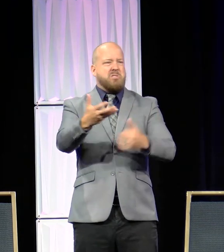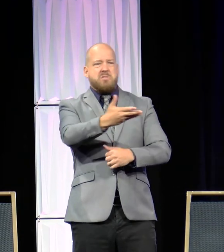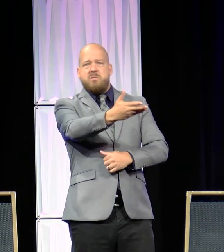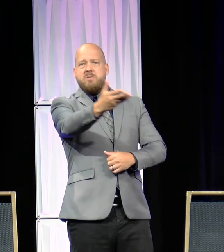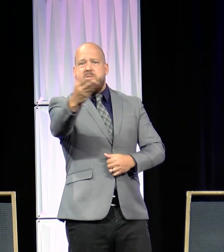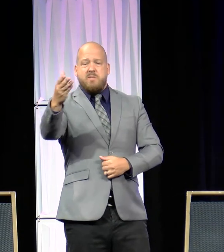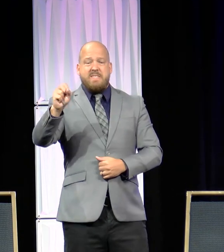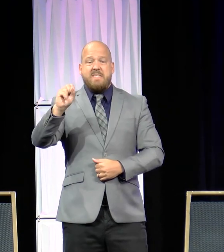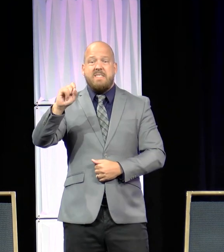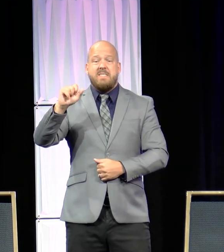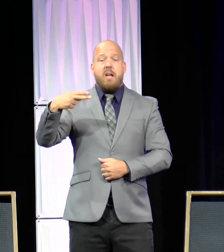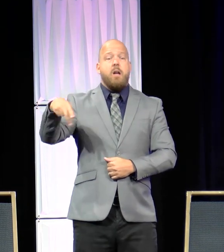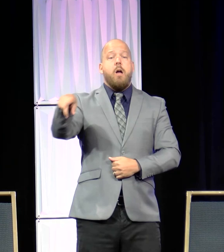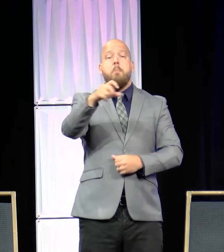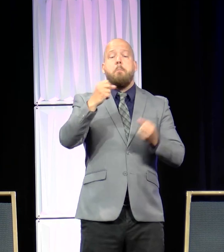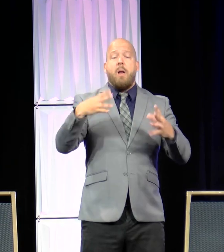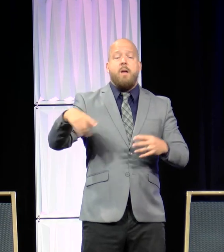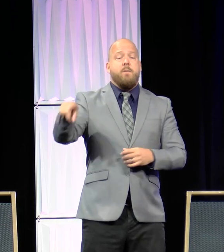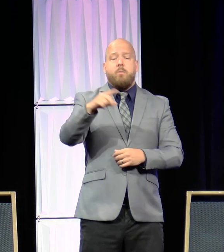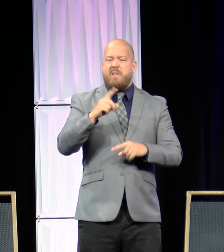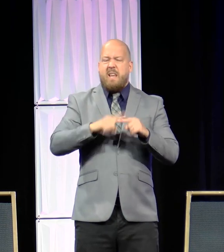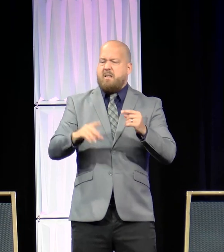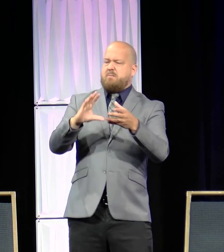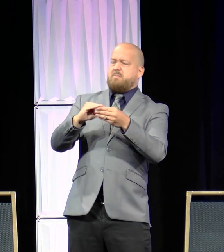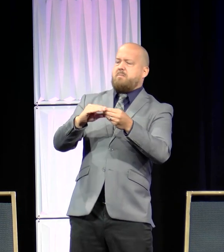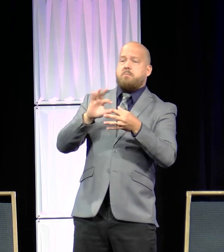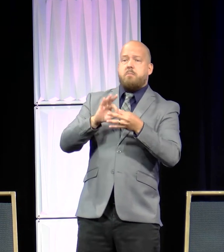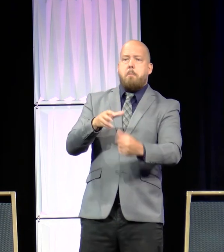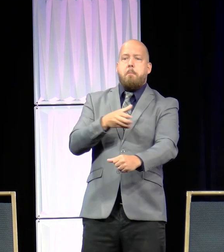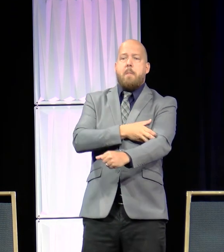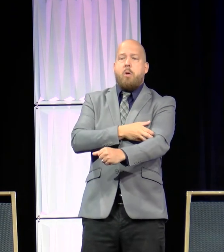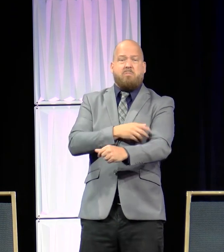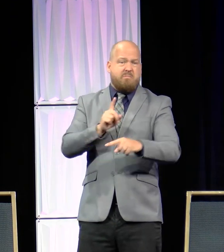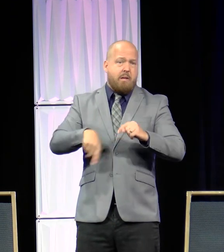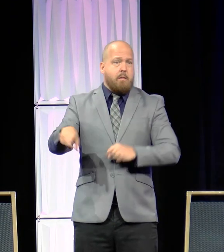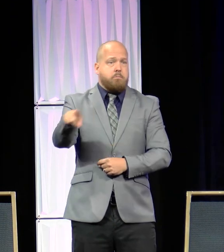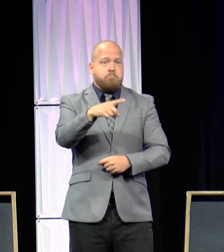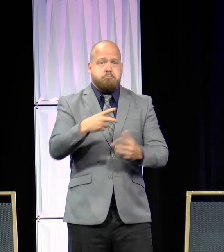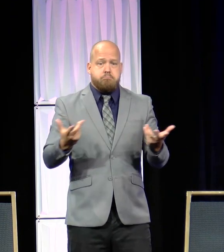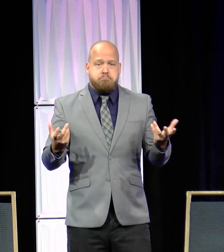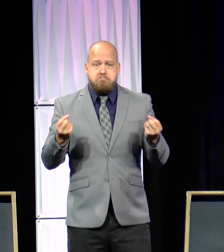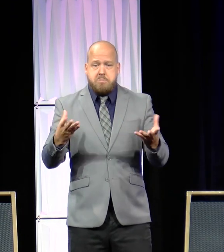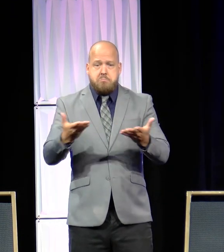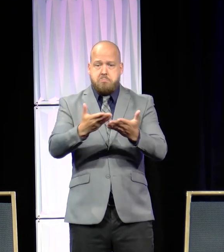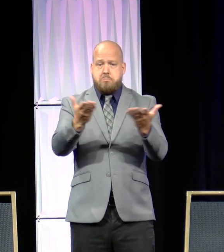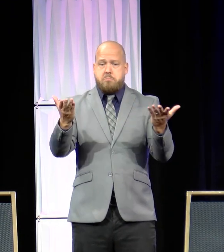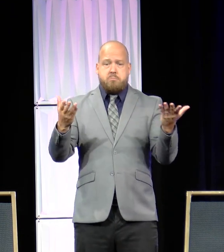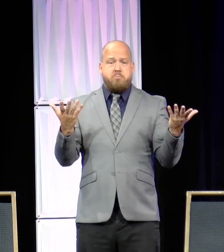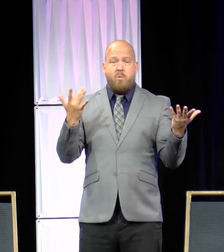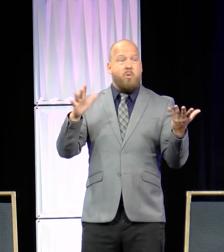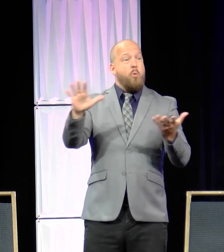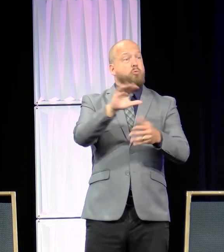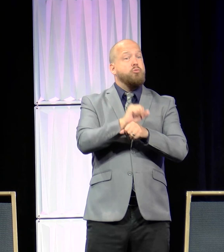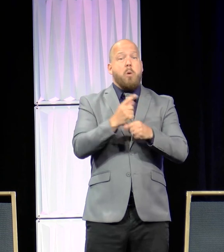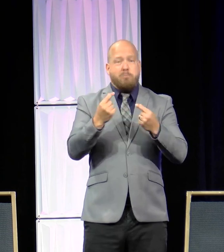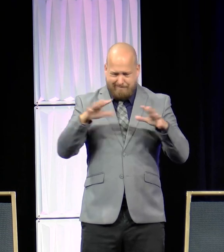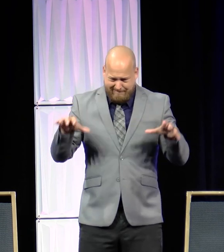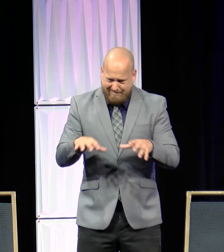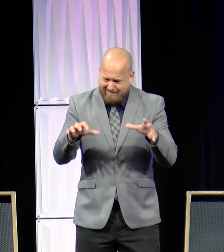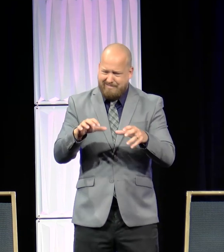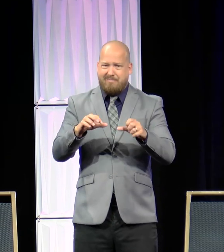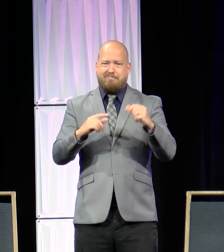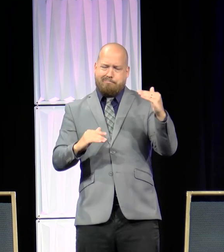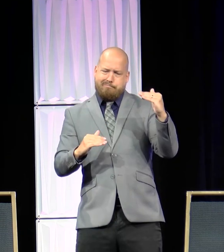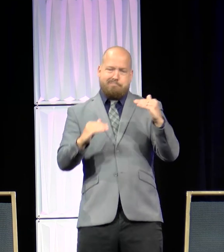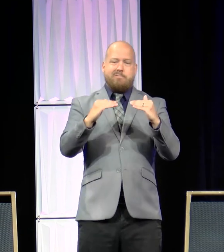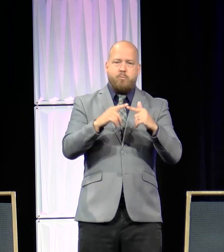So it's your job to do it. Since I arrived here, many sisters have been giving me a lot of